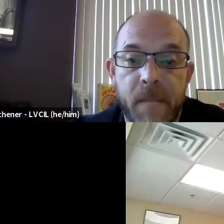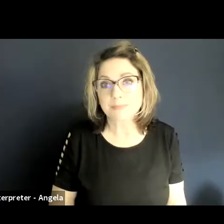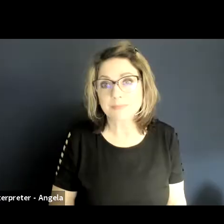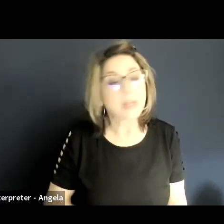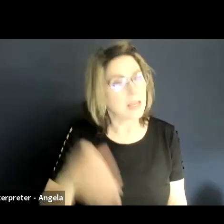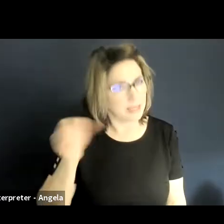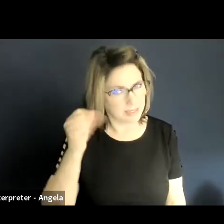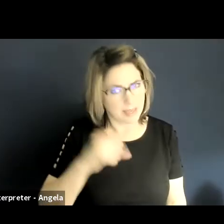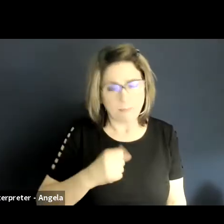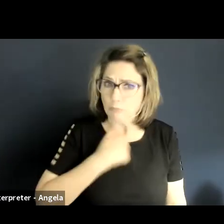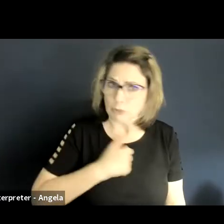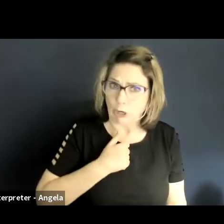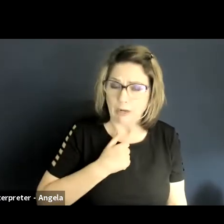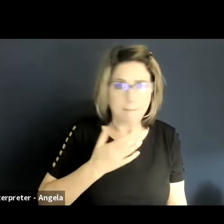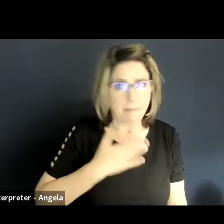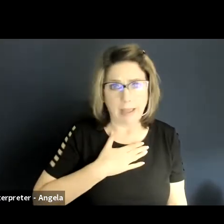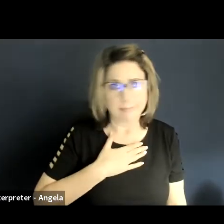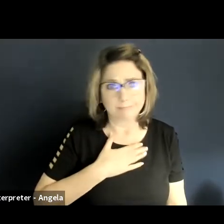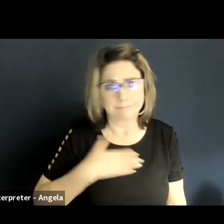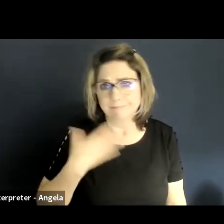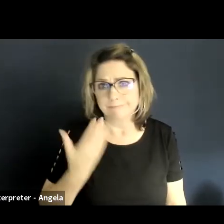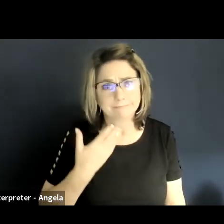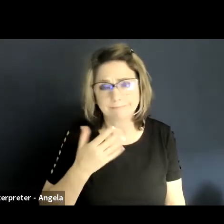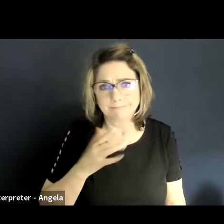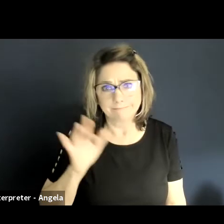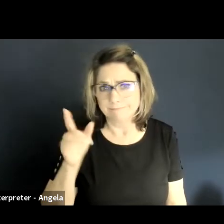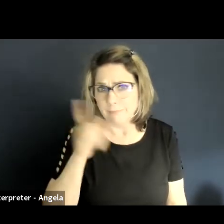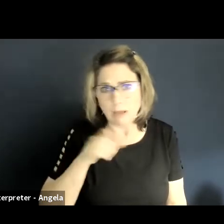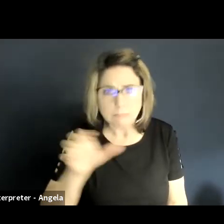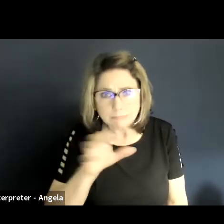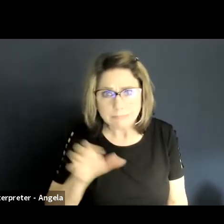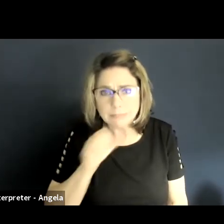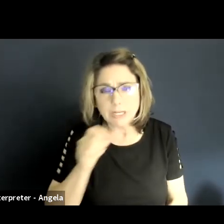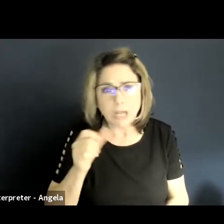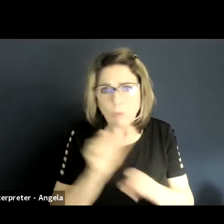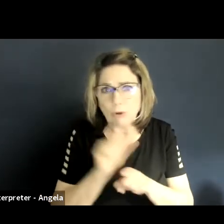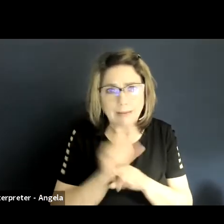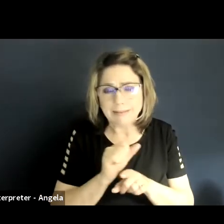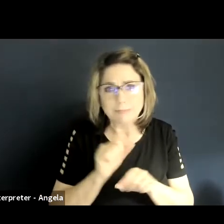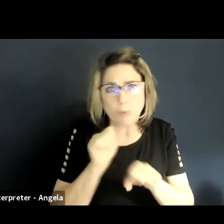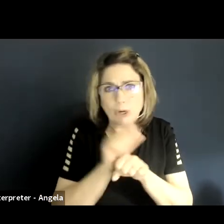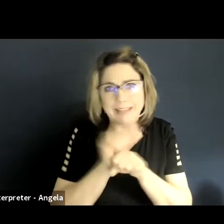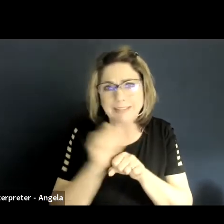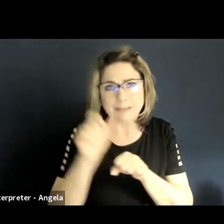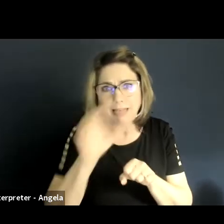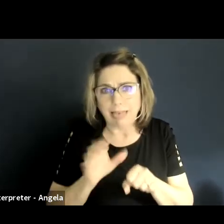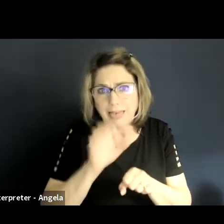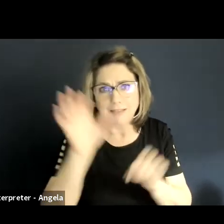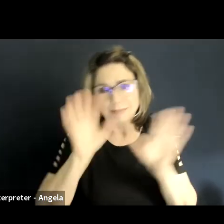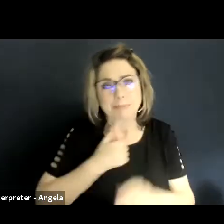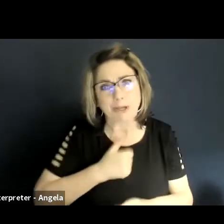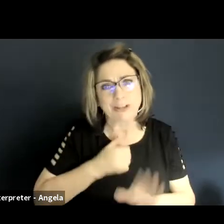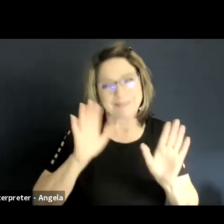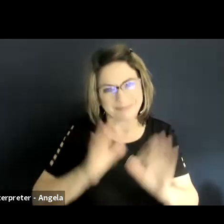Yeah, sorry about that. My mouse wasn't working and my arrow wasn't hitting my stop video view thing. So my